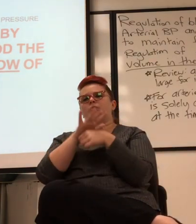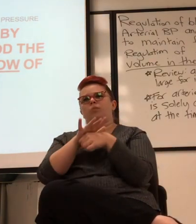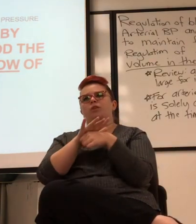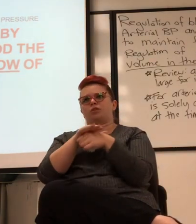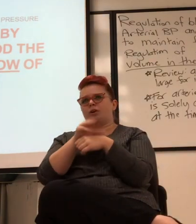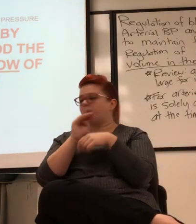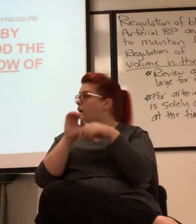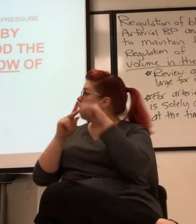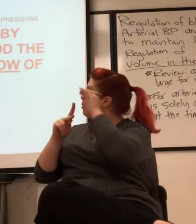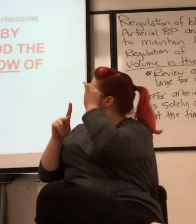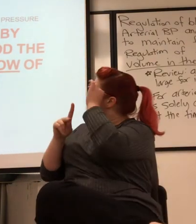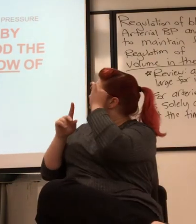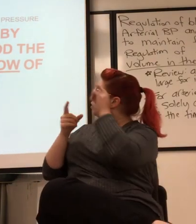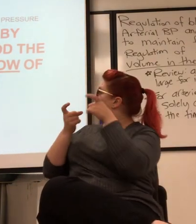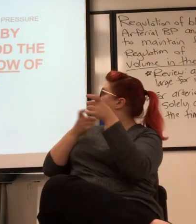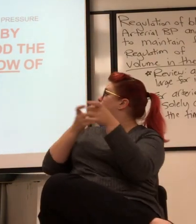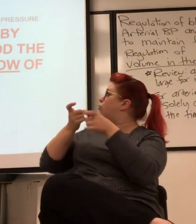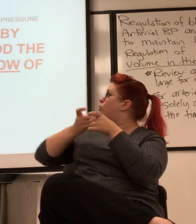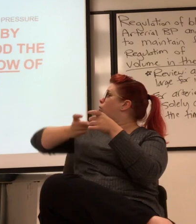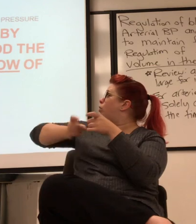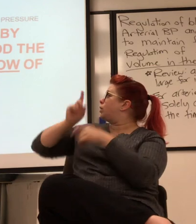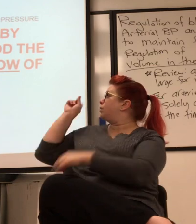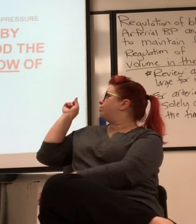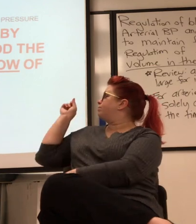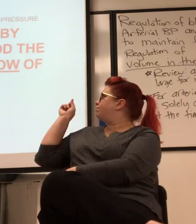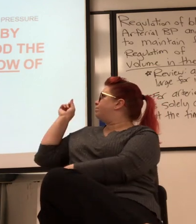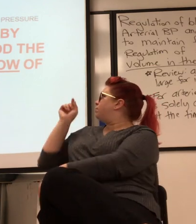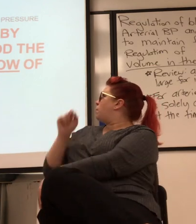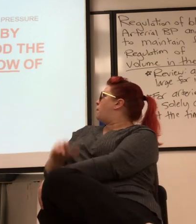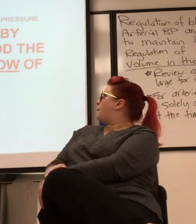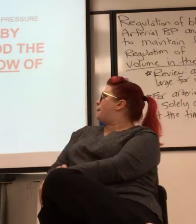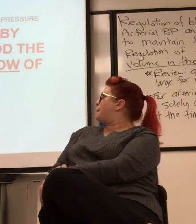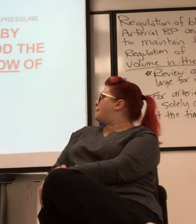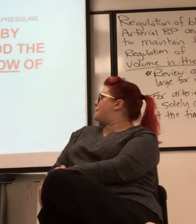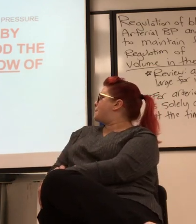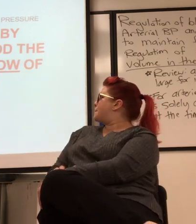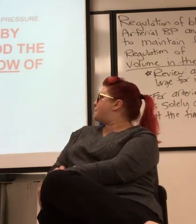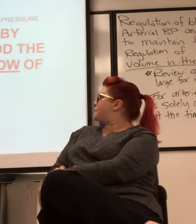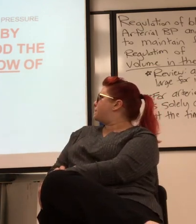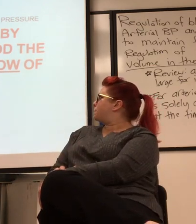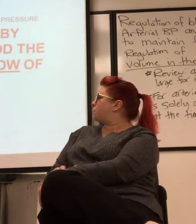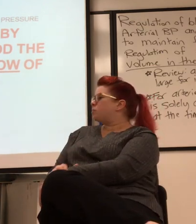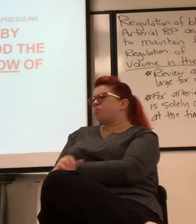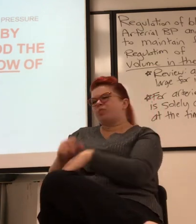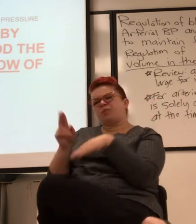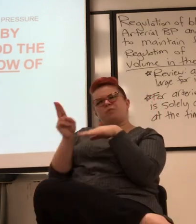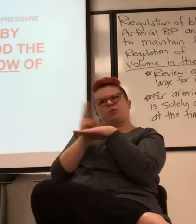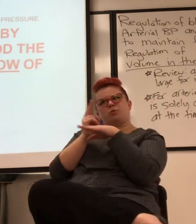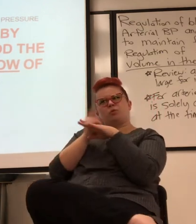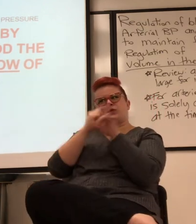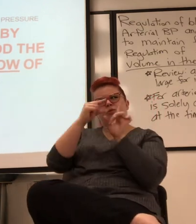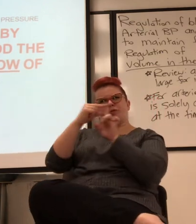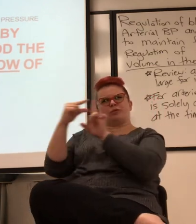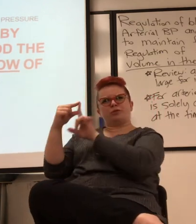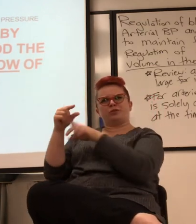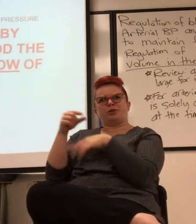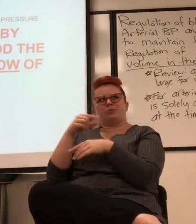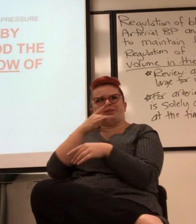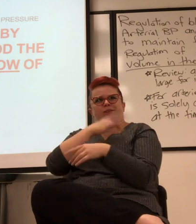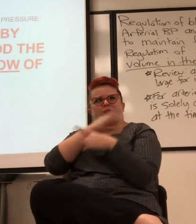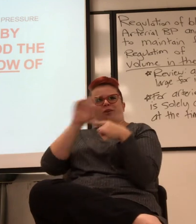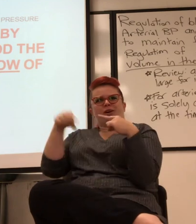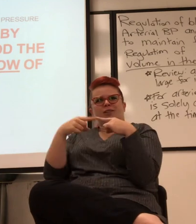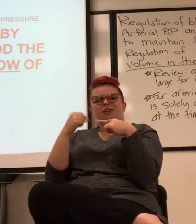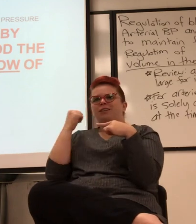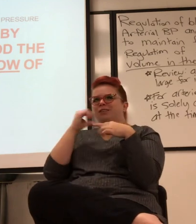inflow and outflow of blood in systemic arteries. Now, we use those terms in cardiac cycle, but this chapter isn't the